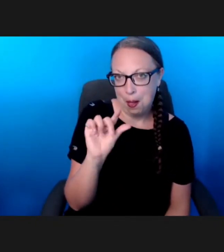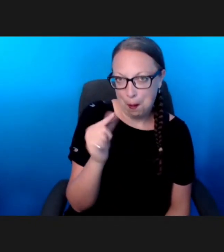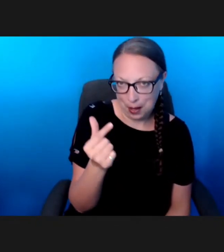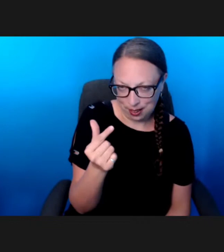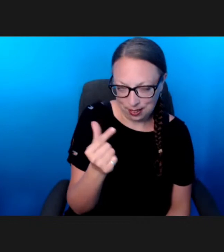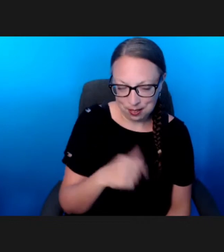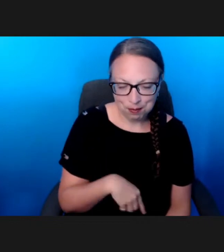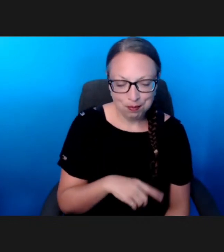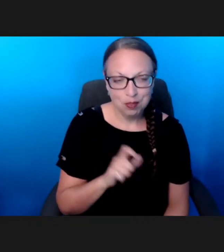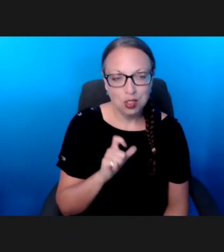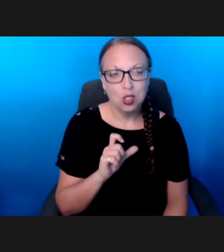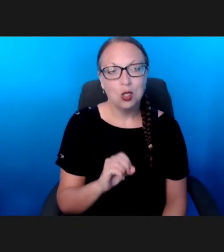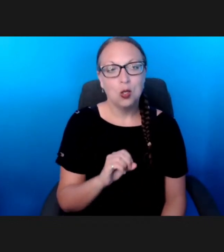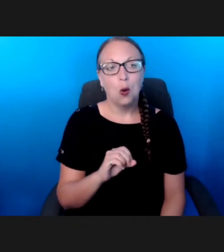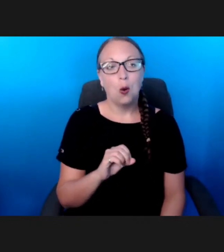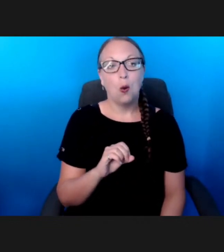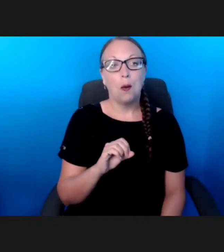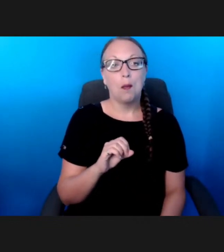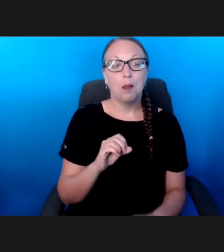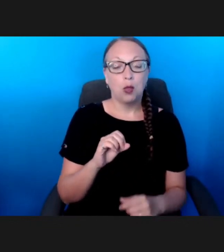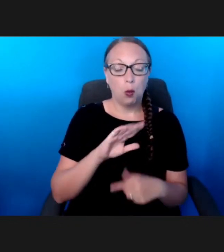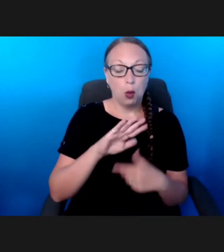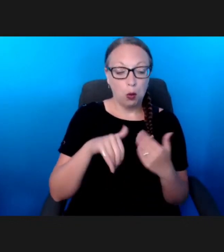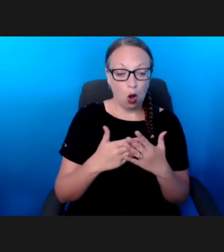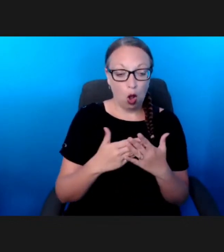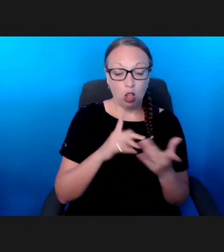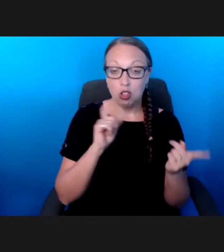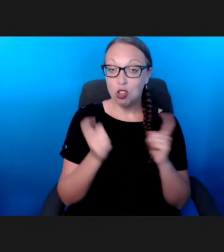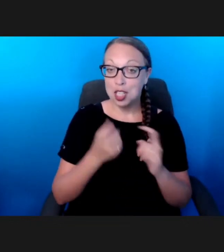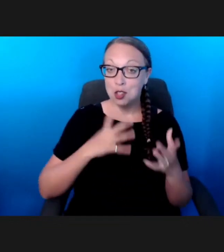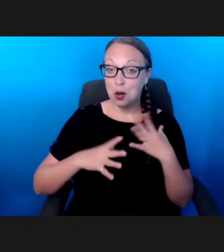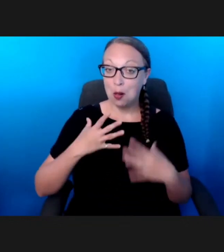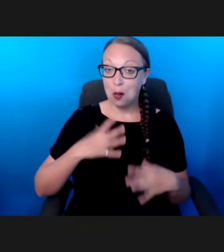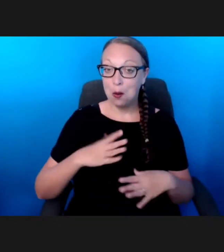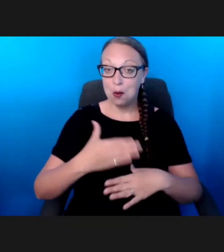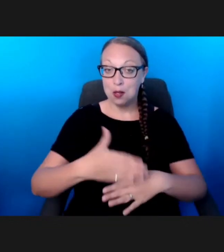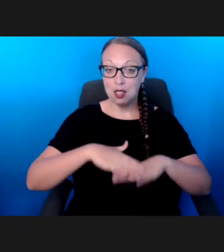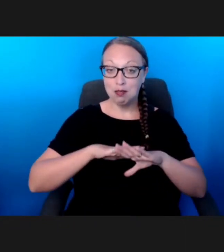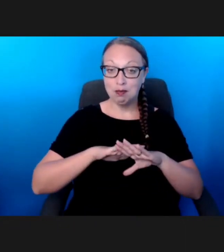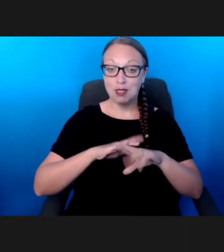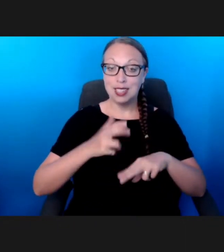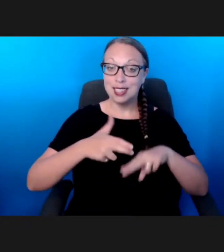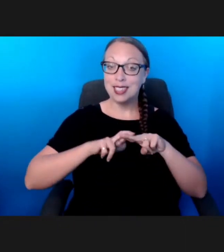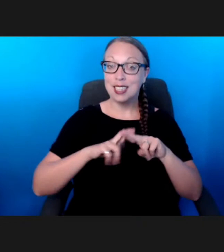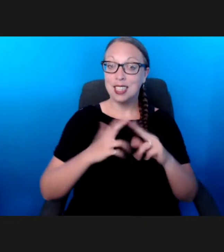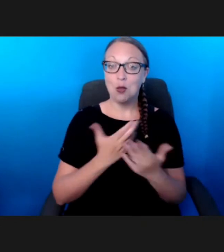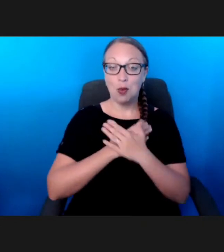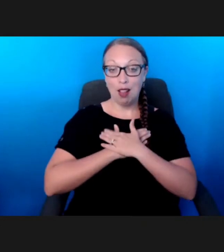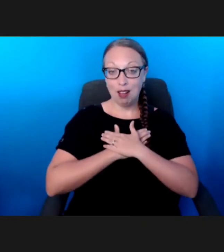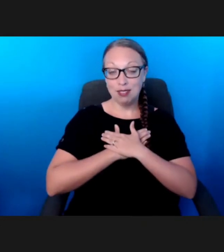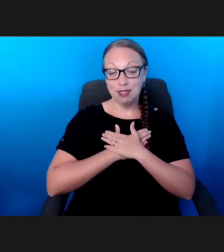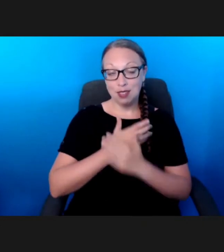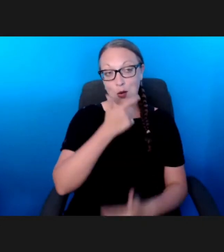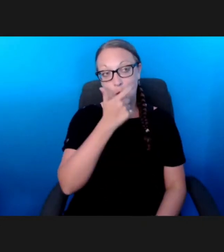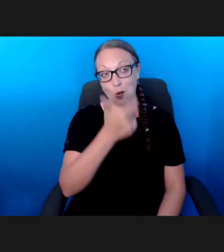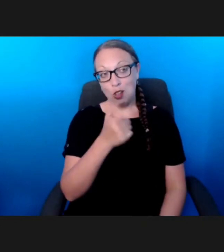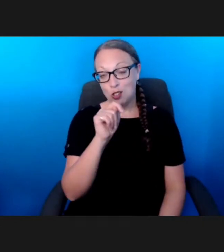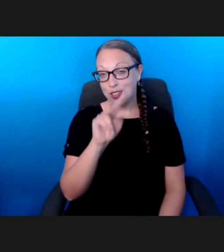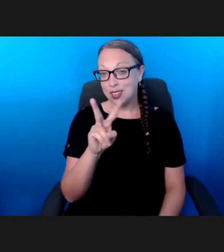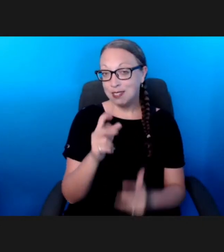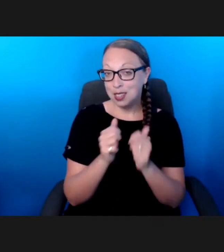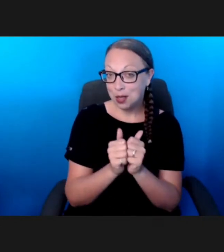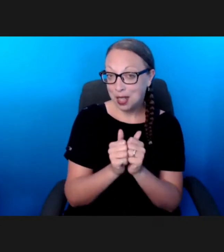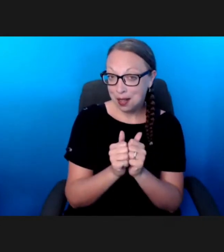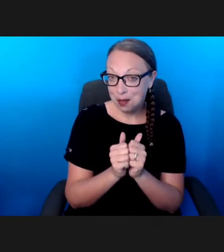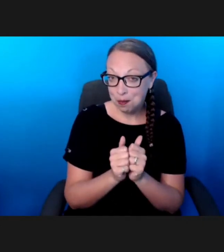pajamas, robes, and slippers, and relax while watching television together. One of my dad's previous jobs in the